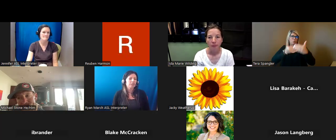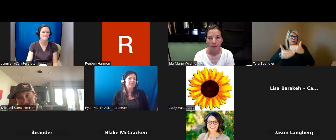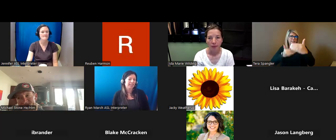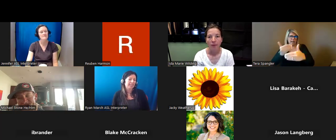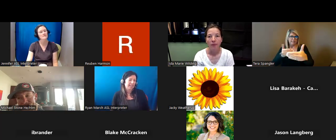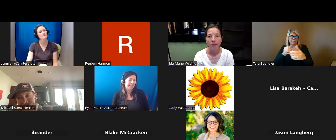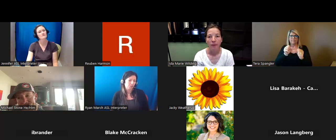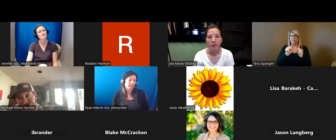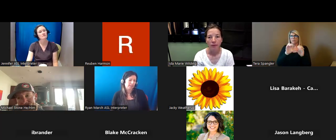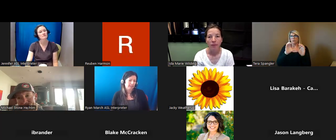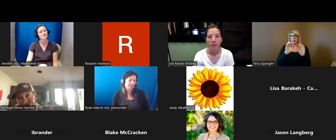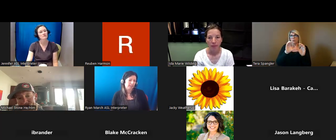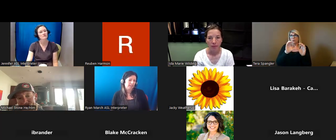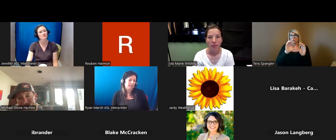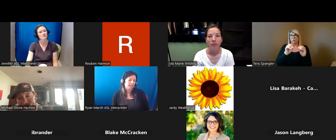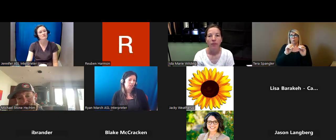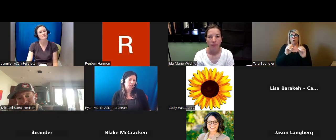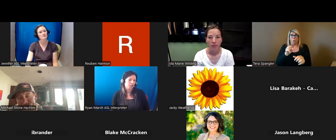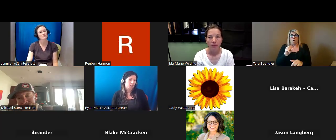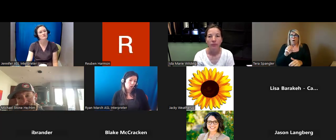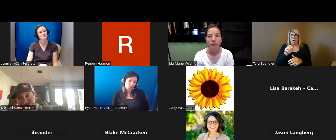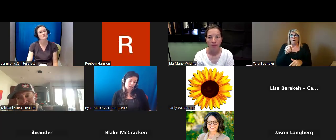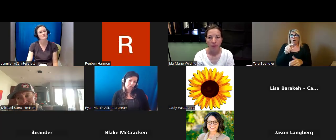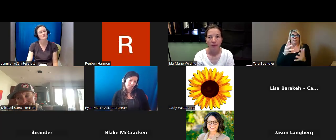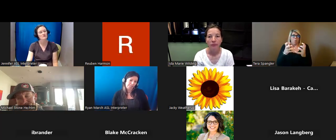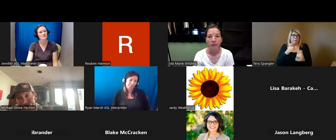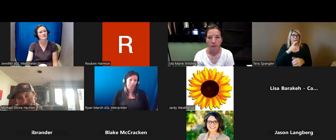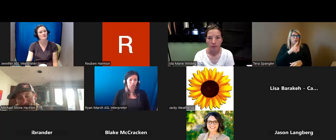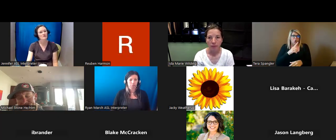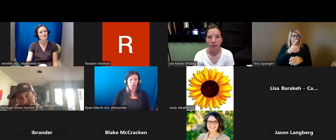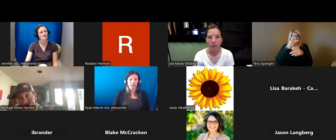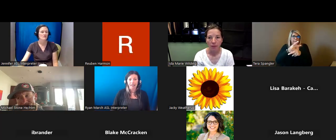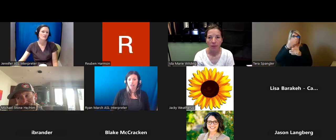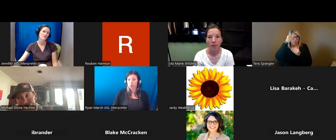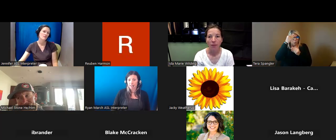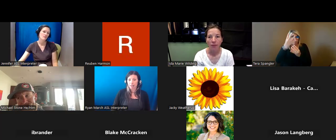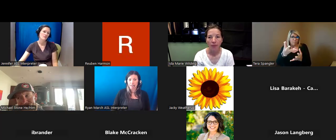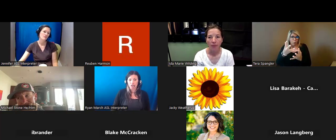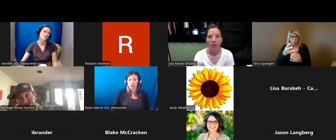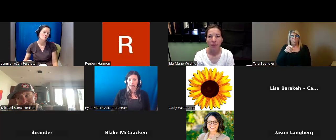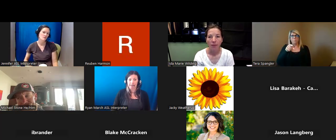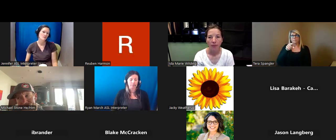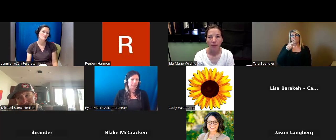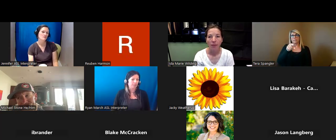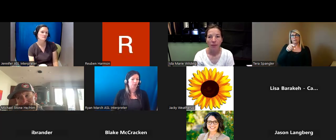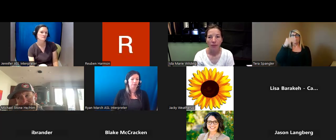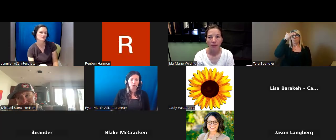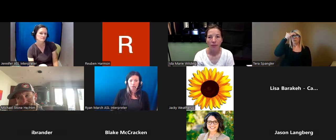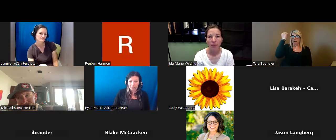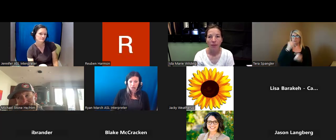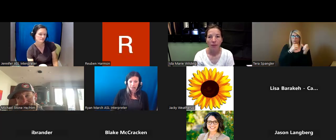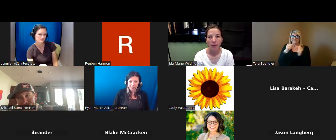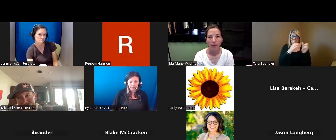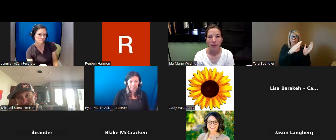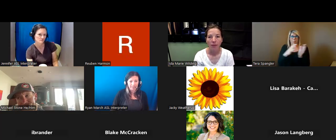to facilitate that process. So I just wanted to make sure that I am keeping you informed